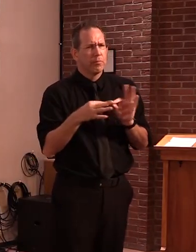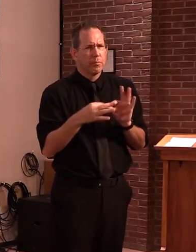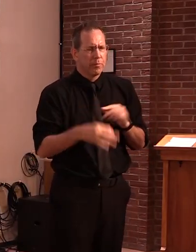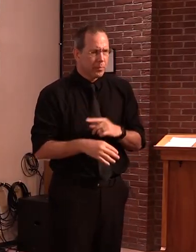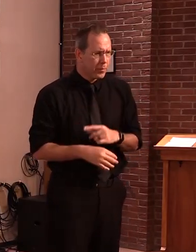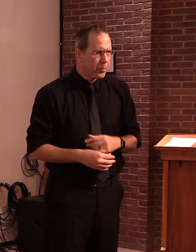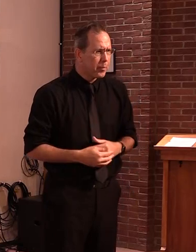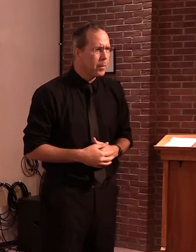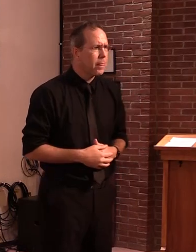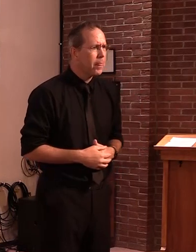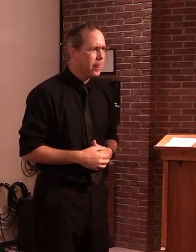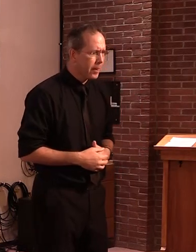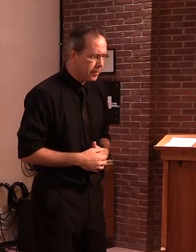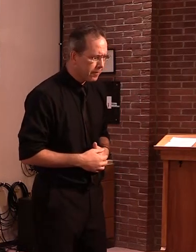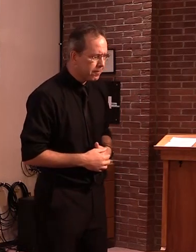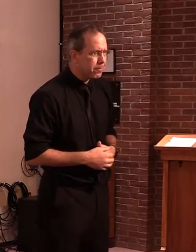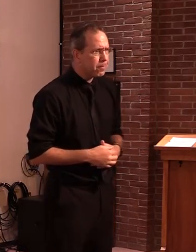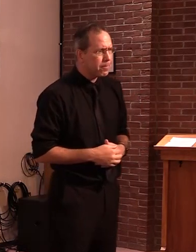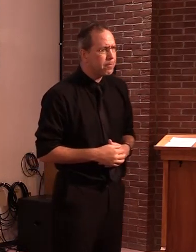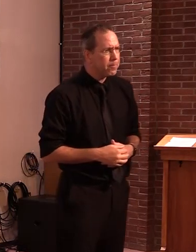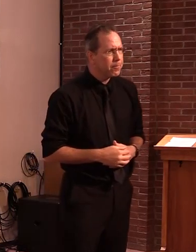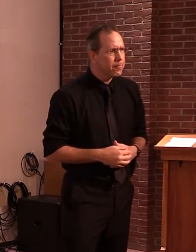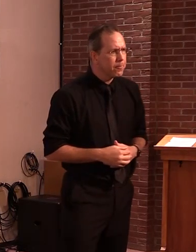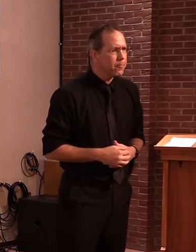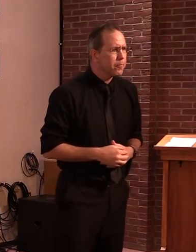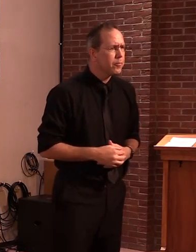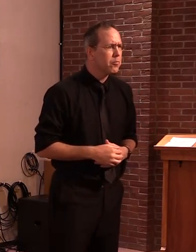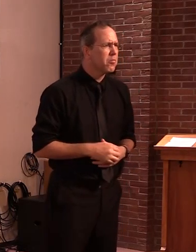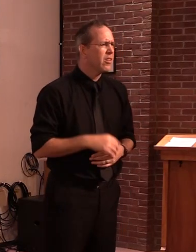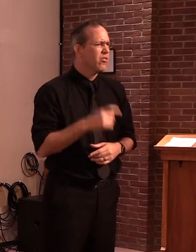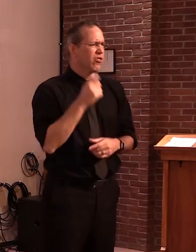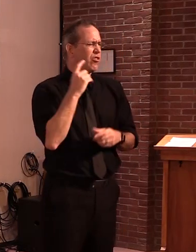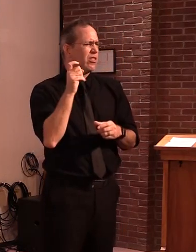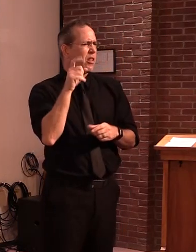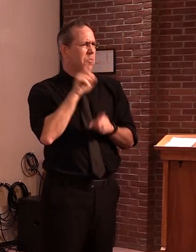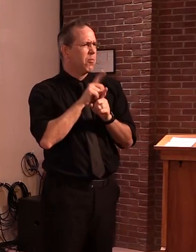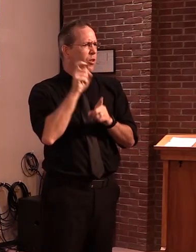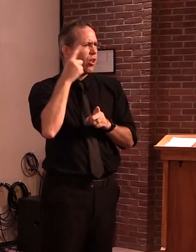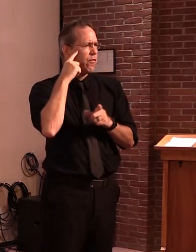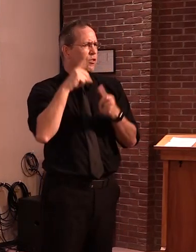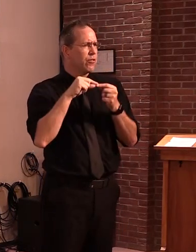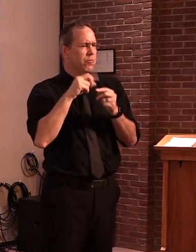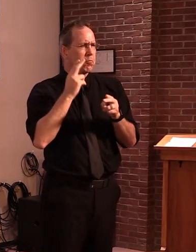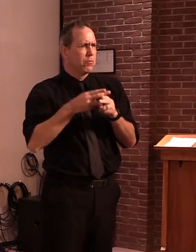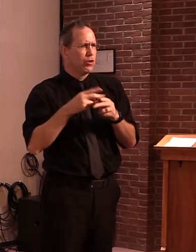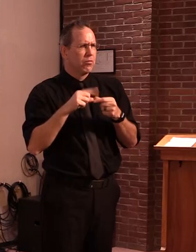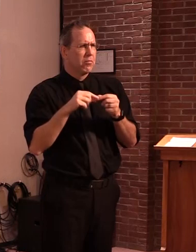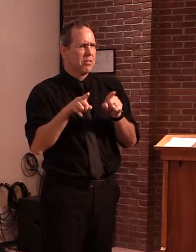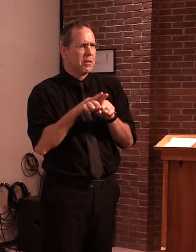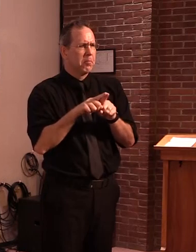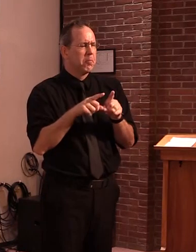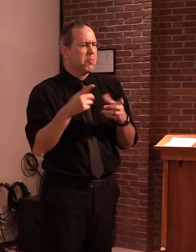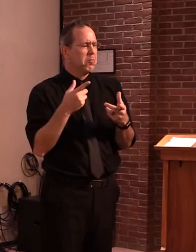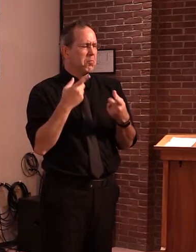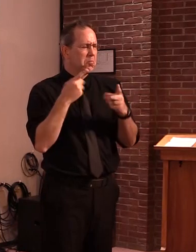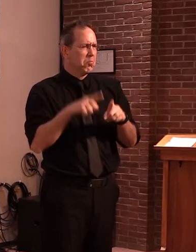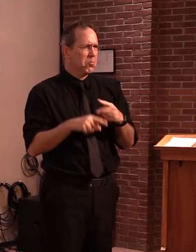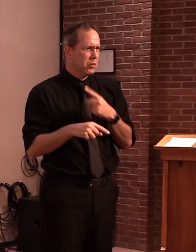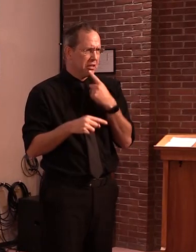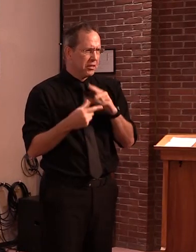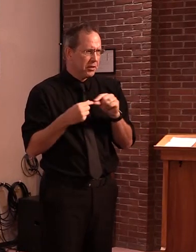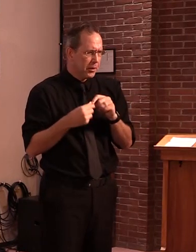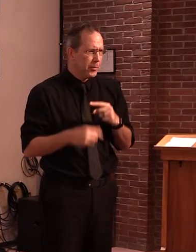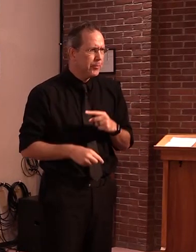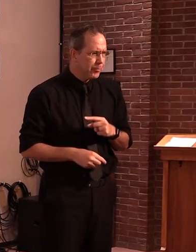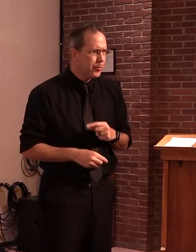Aaron, I think the governor said it all. Obviously, a pandemic has stretched all of us, and we would like